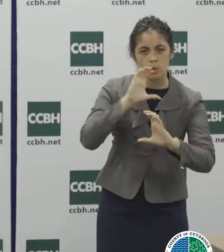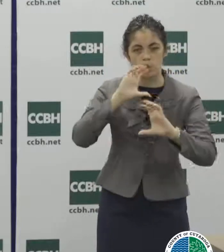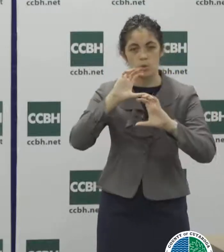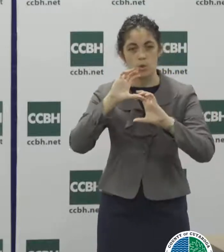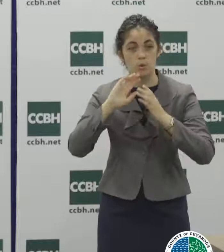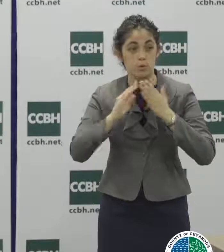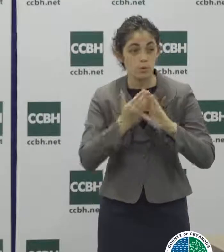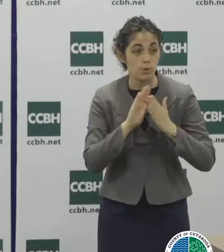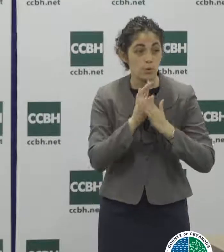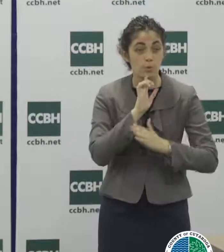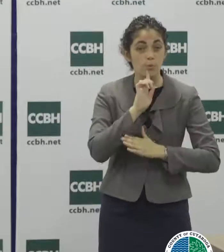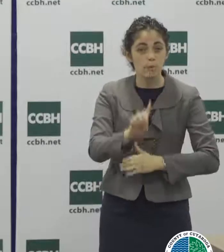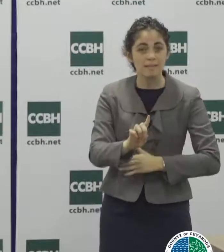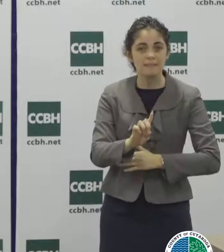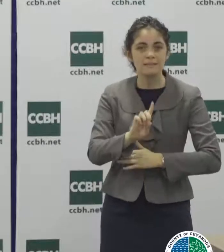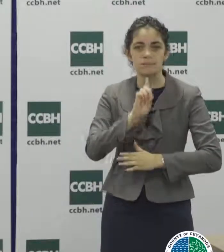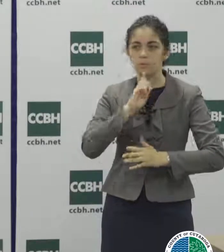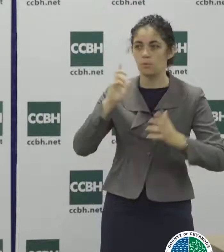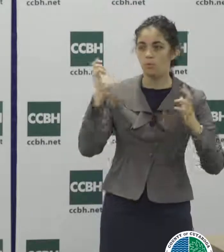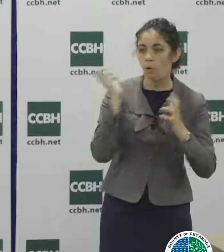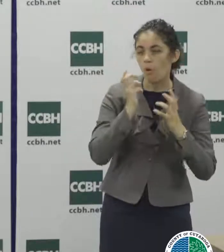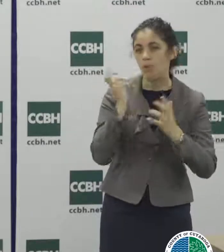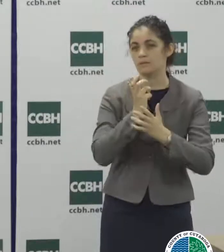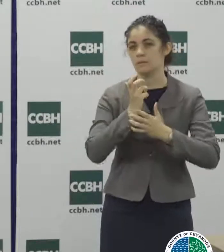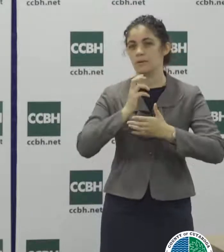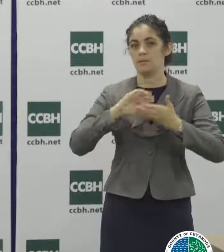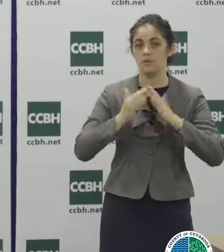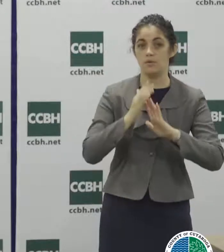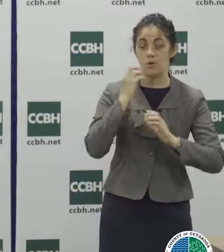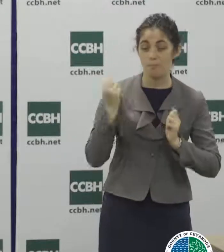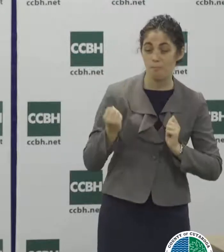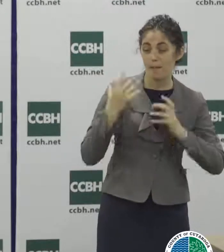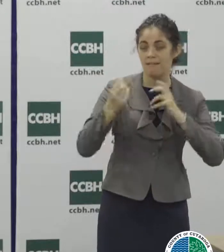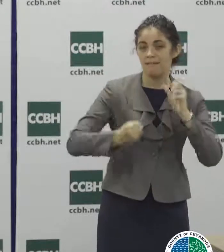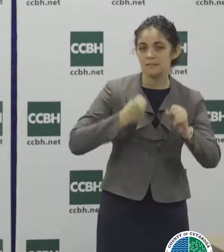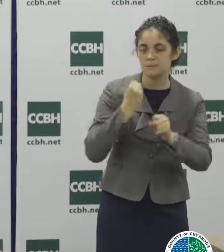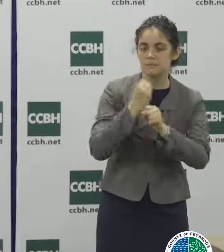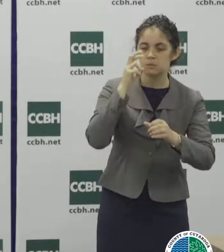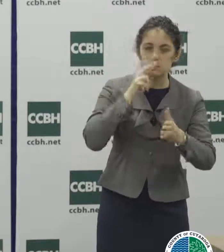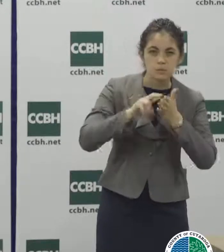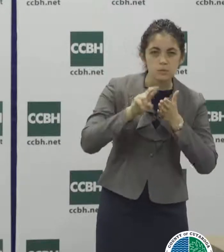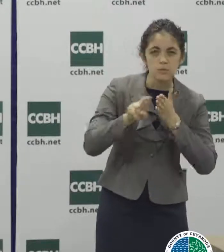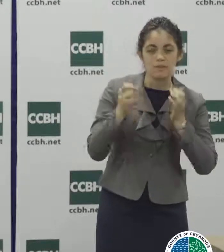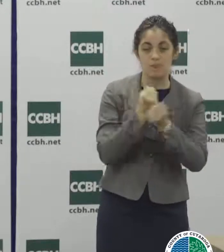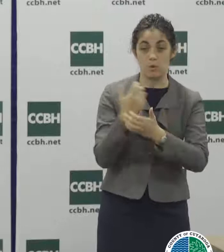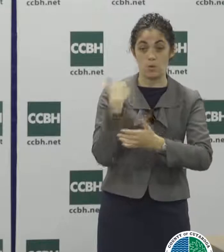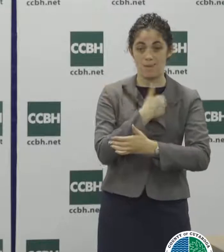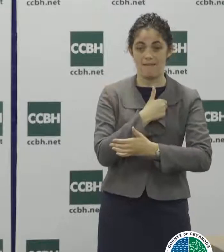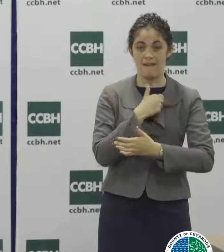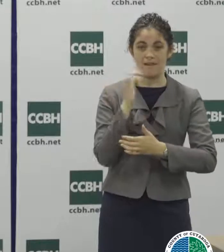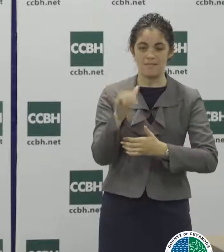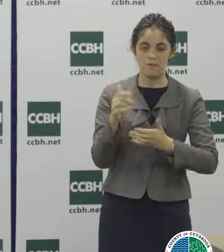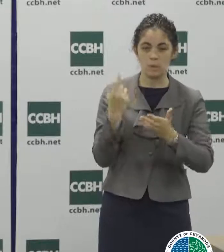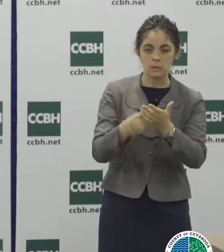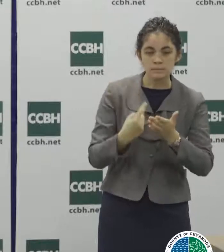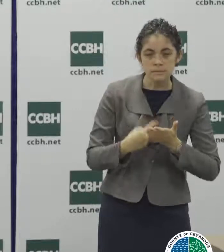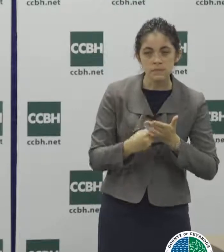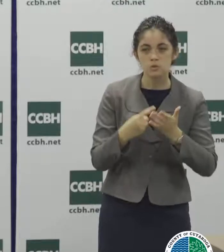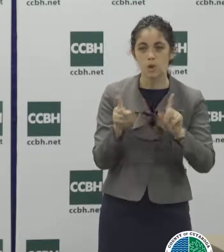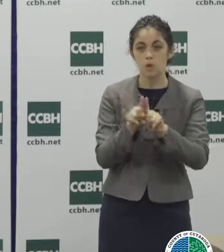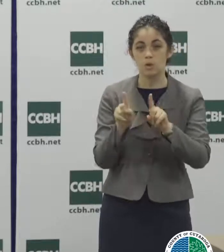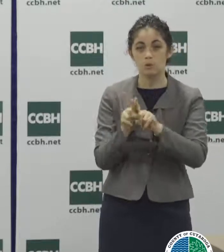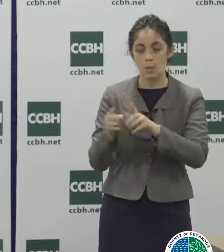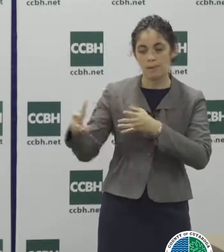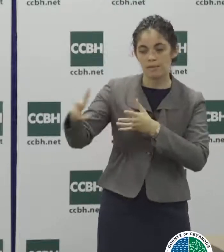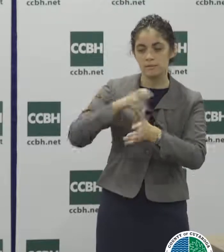has been a stellar research community for many years, and we have a reputation for collaboration and cooperation.